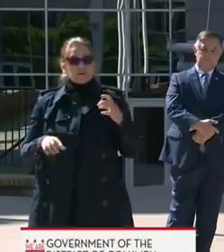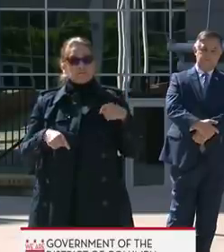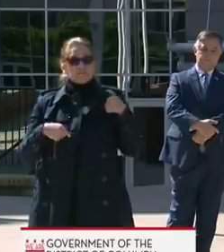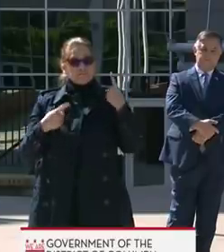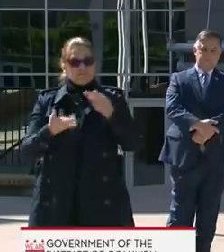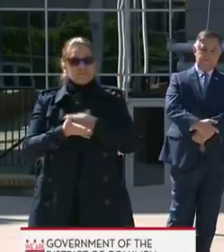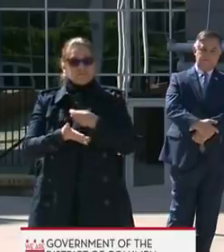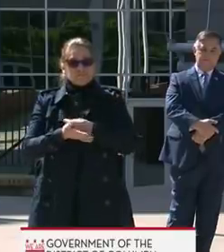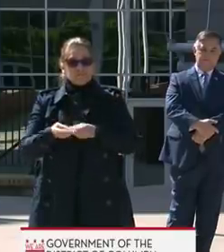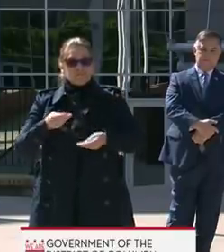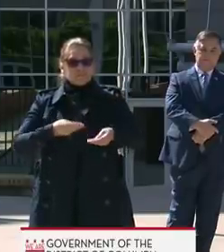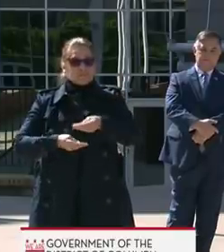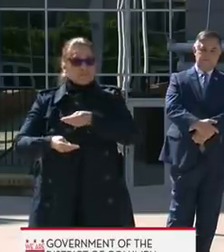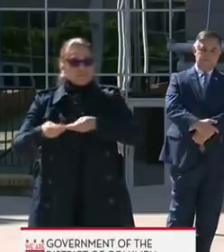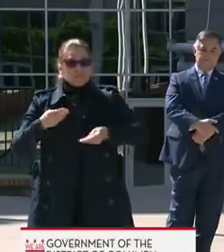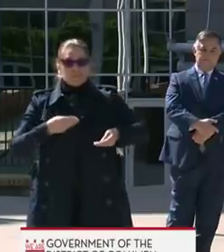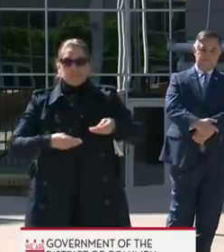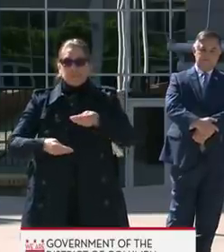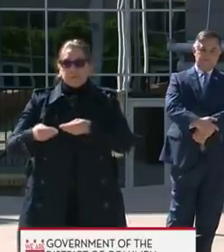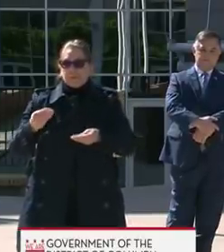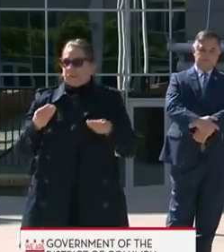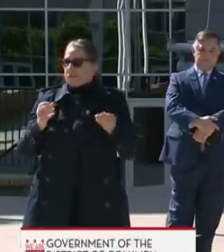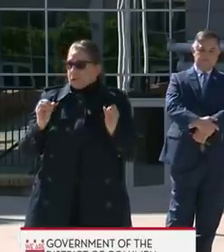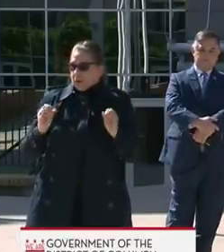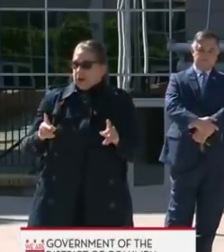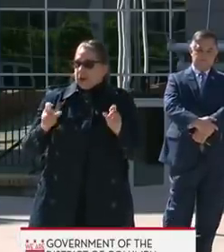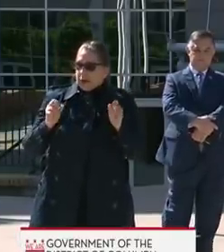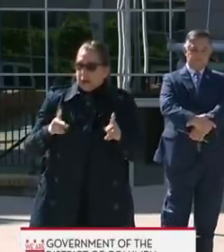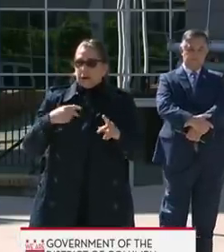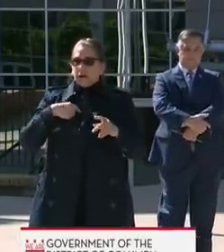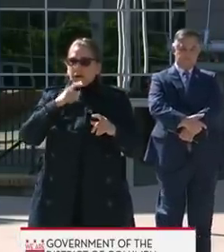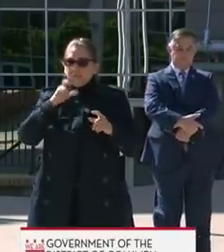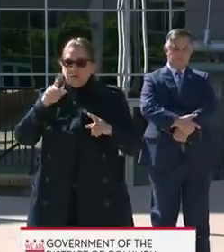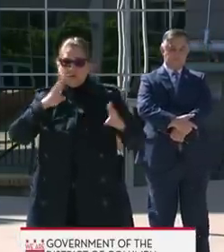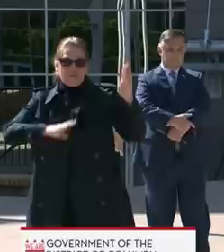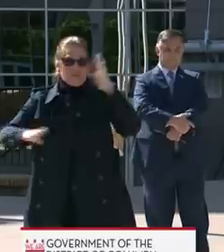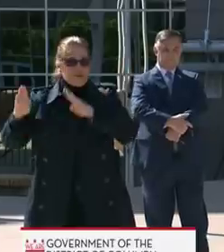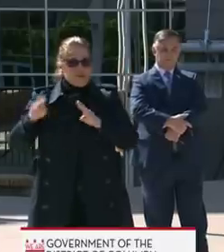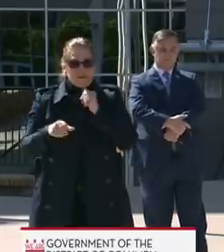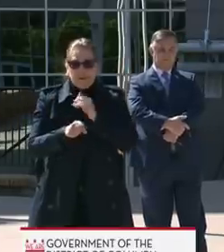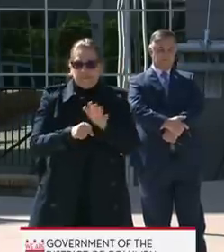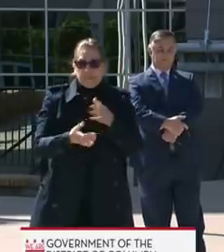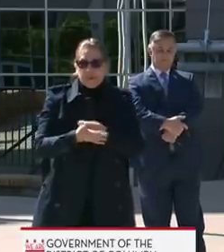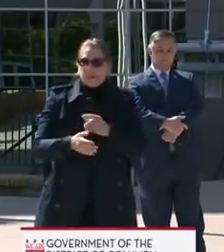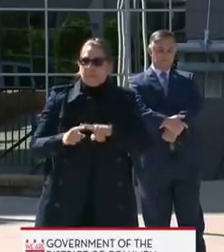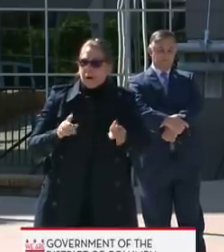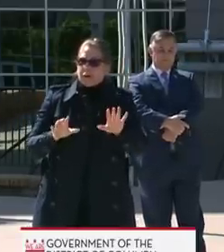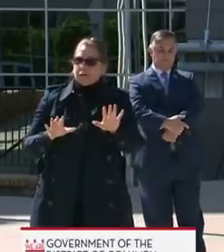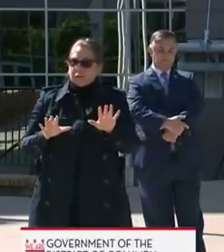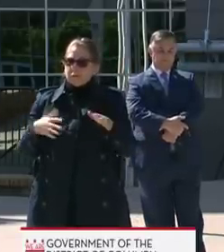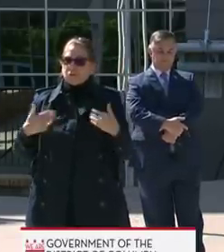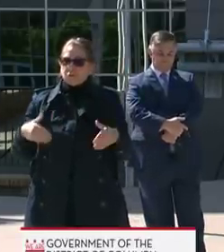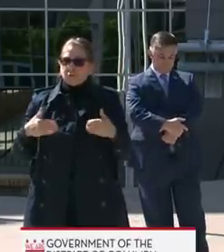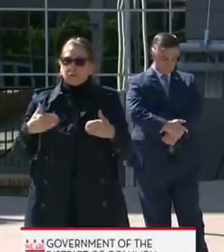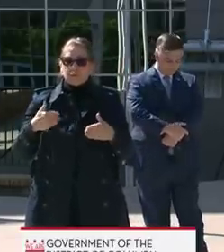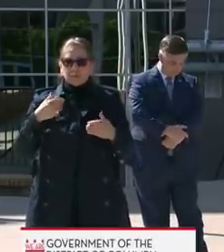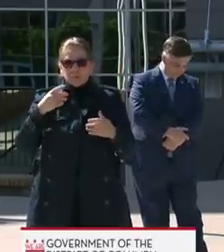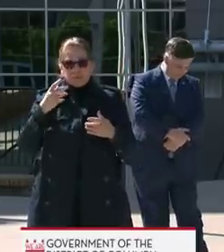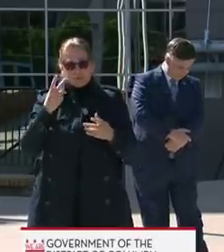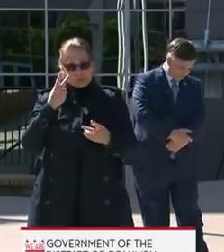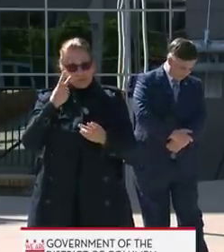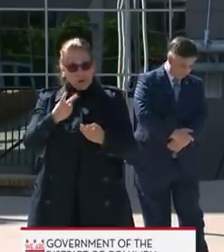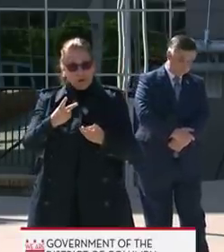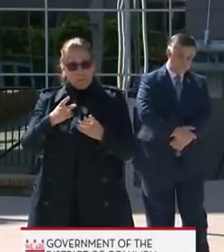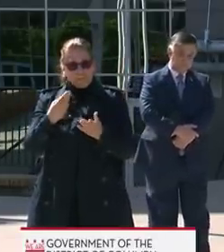not worrying about whether we have revenue, although we are seeing a substantial reduction in our revenue this year. And